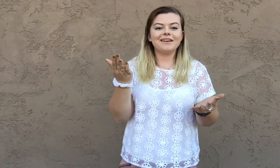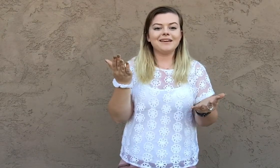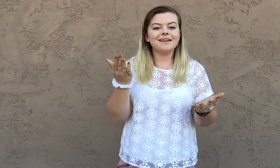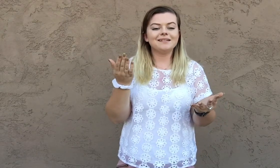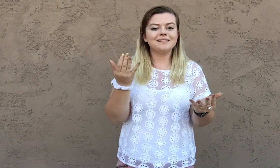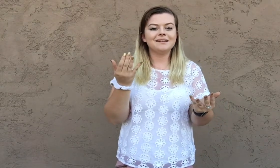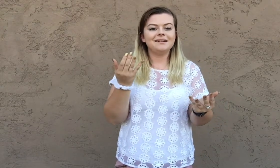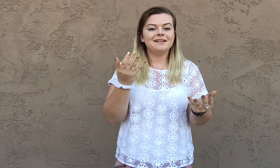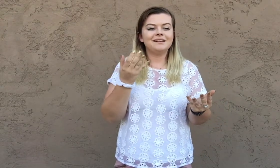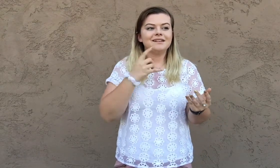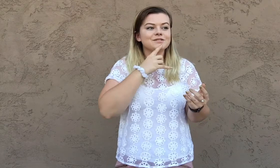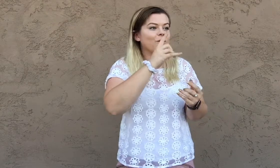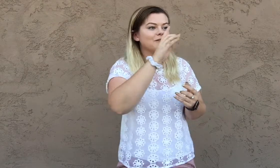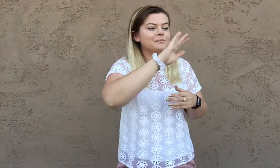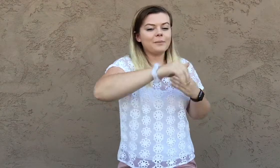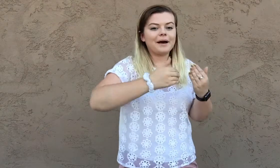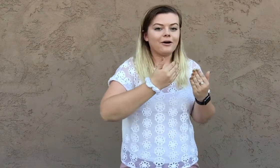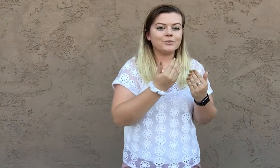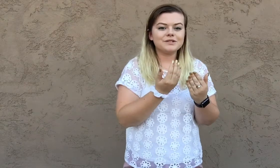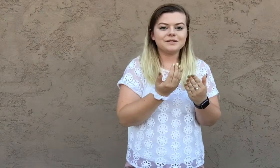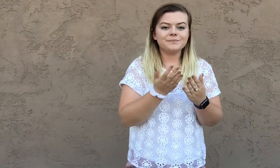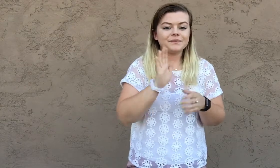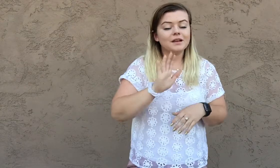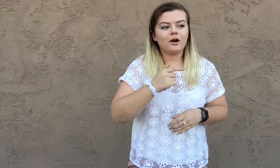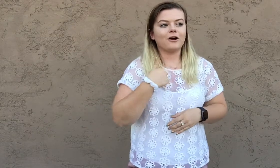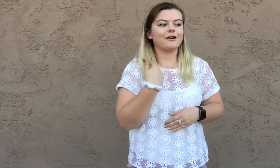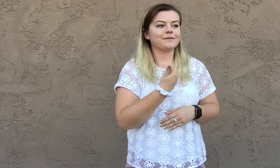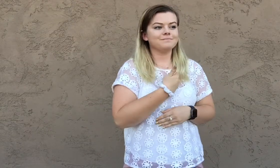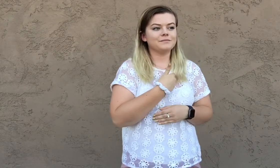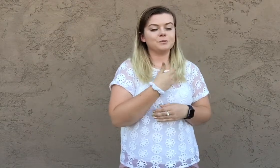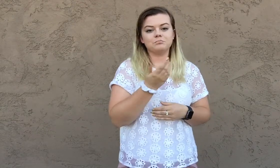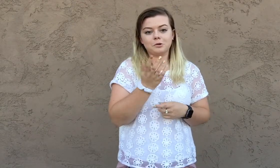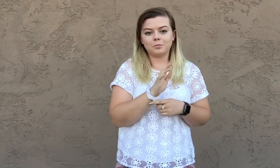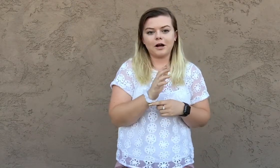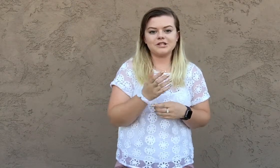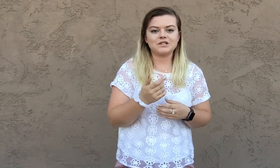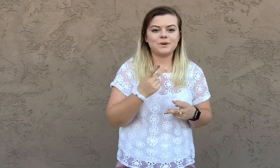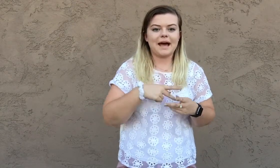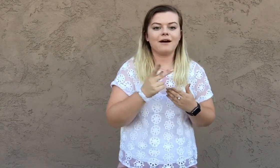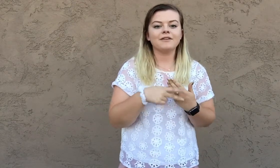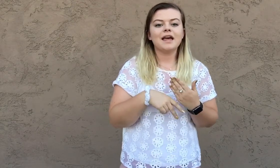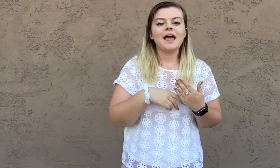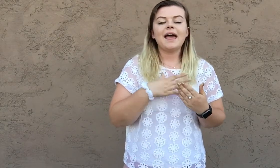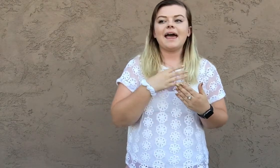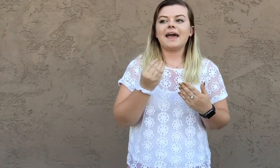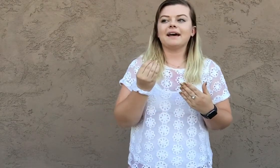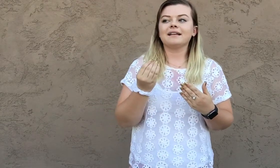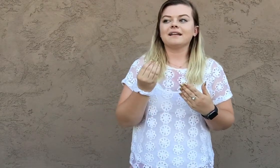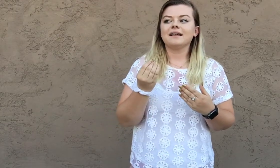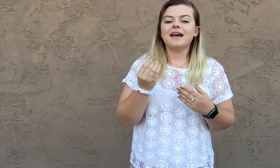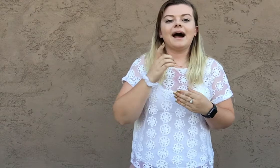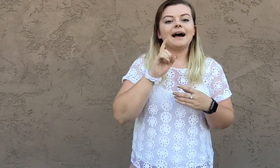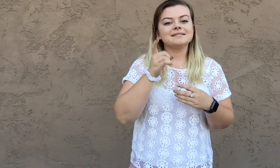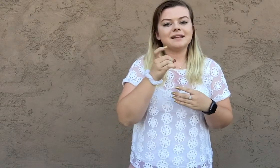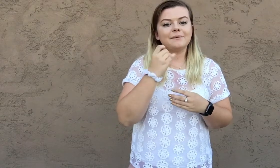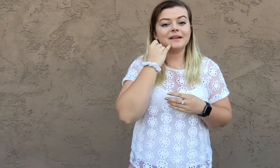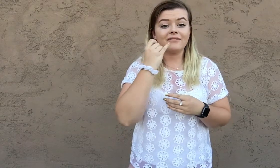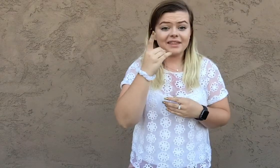we told them about our little project we have and asked them if